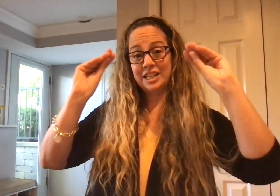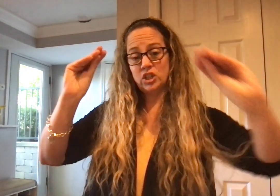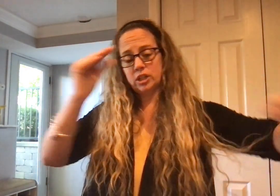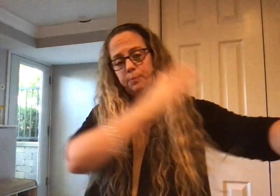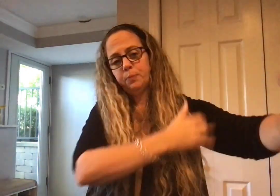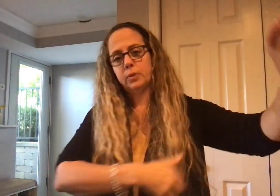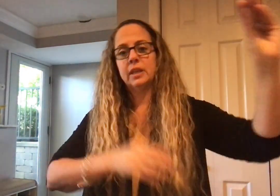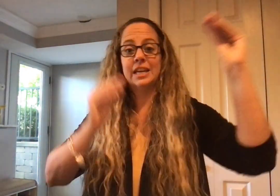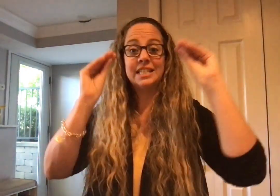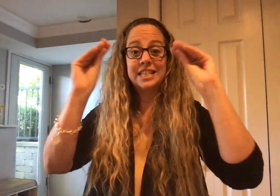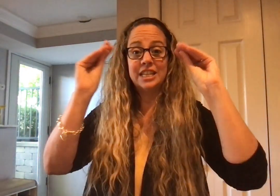teach,